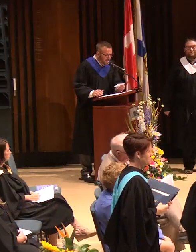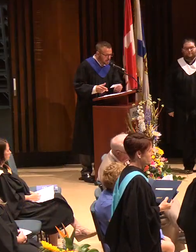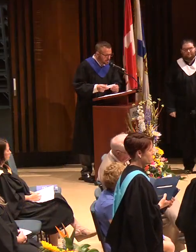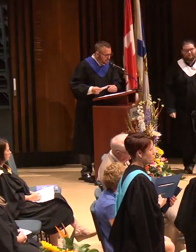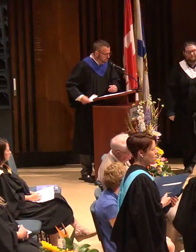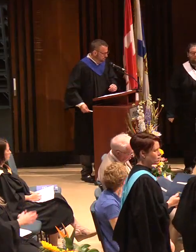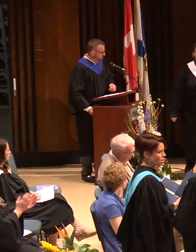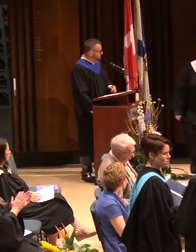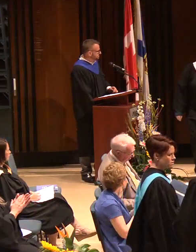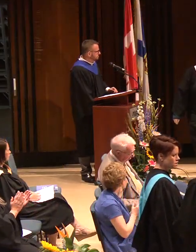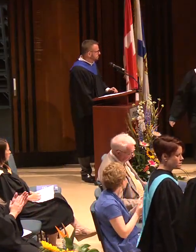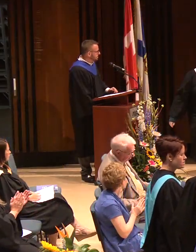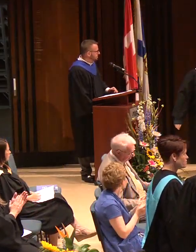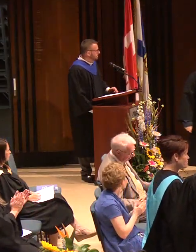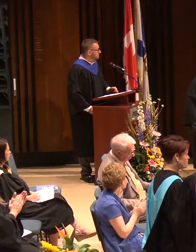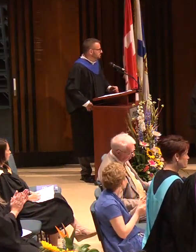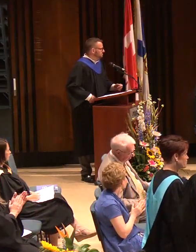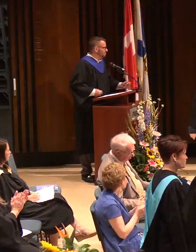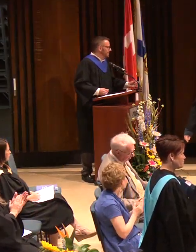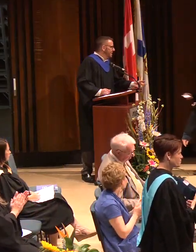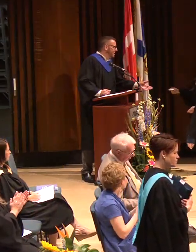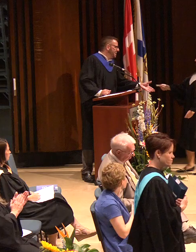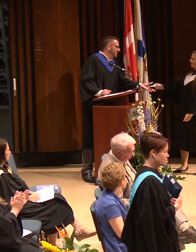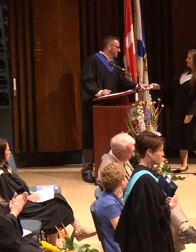Austin Pender.